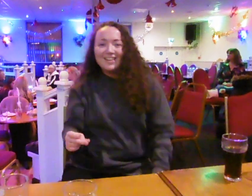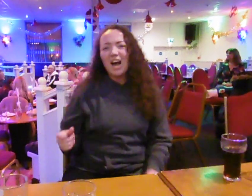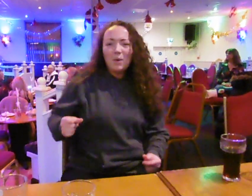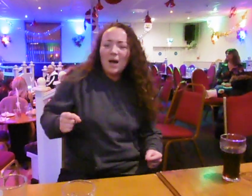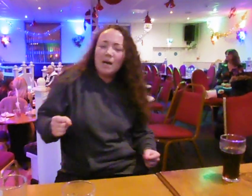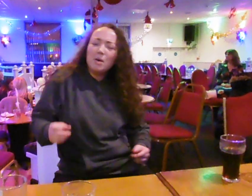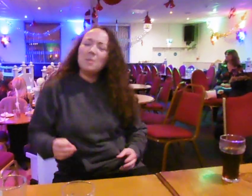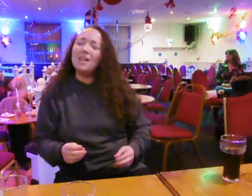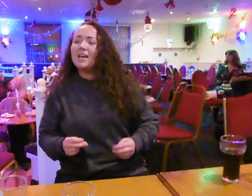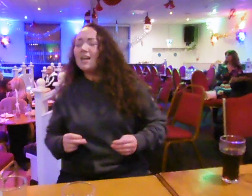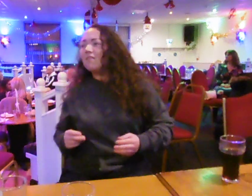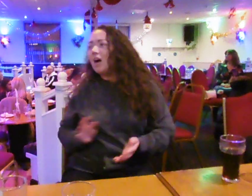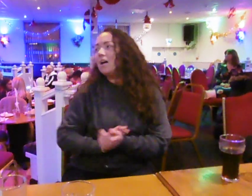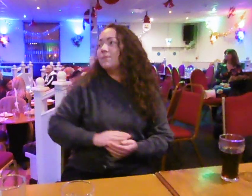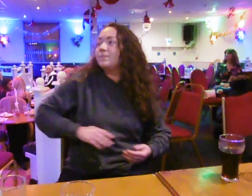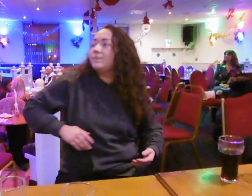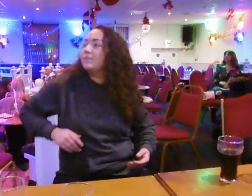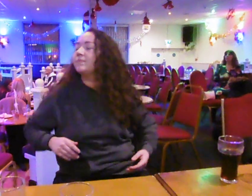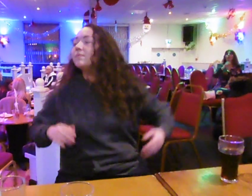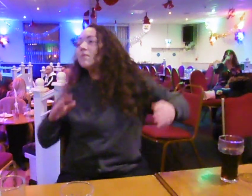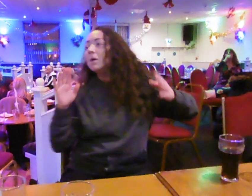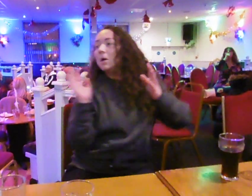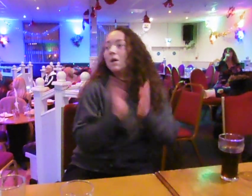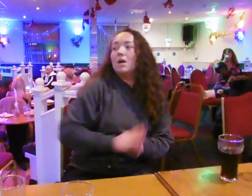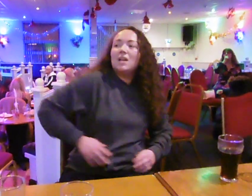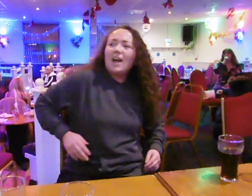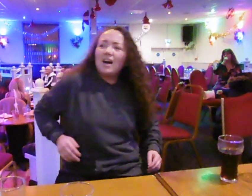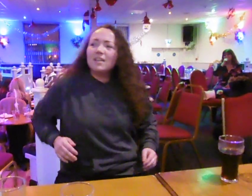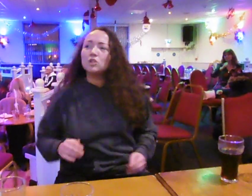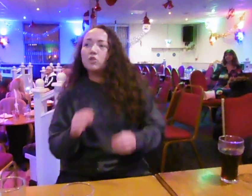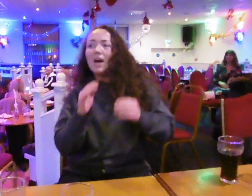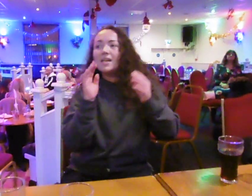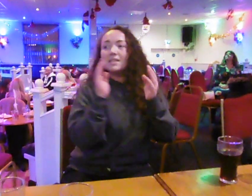now I'm a believer And I don't trust,